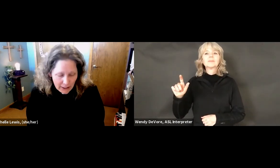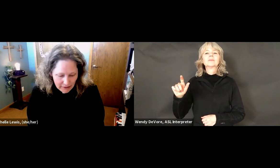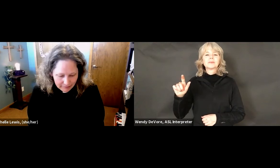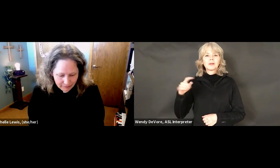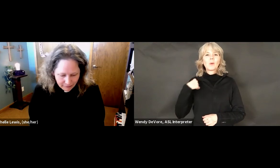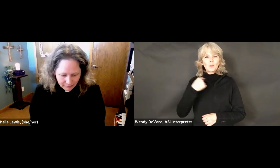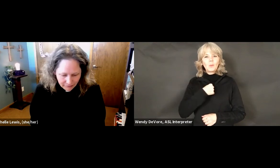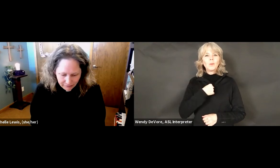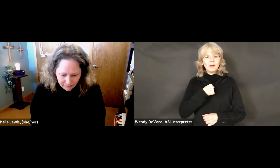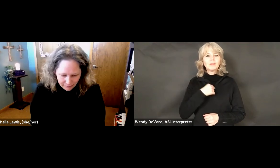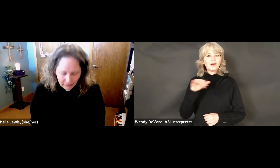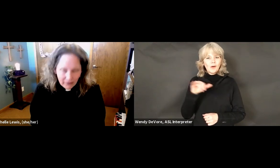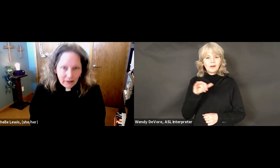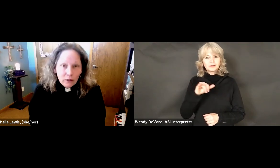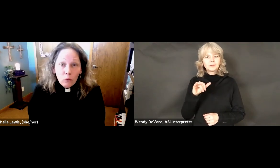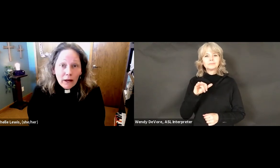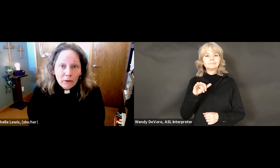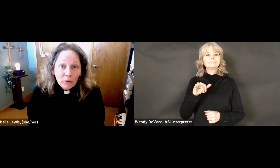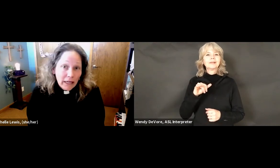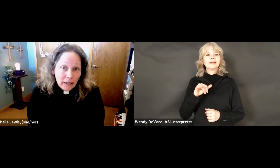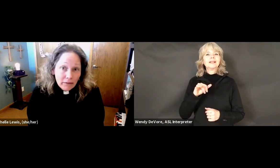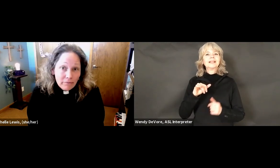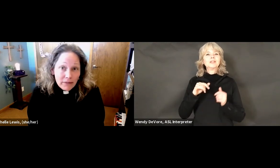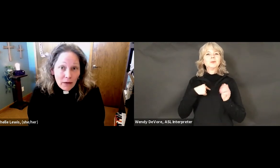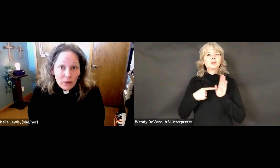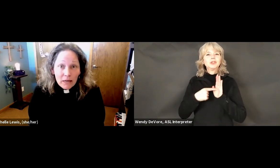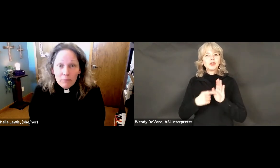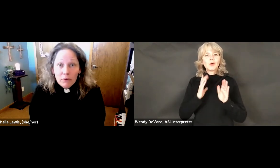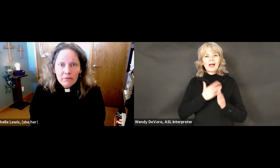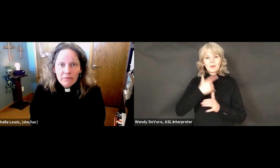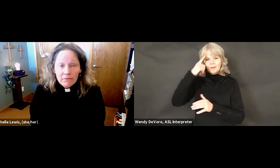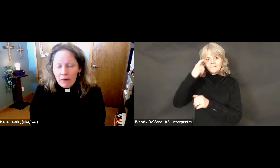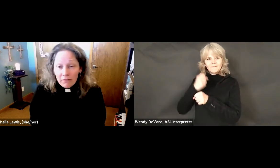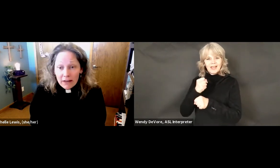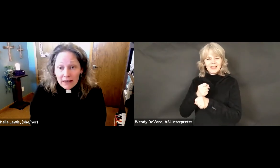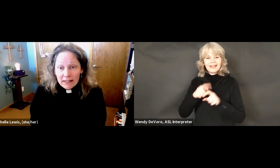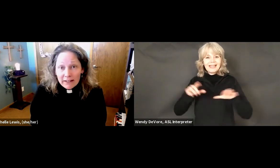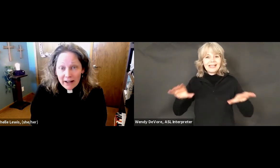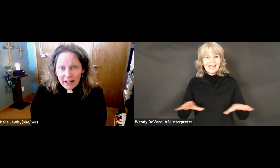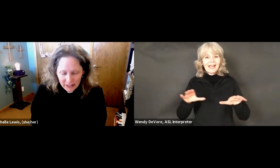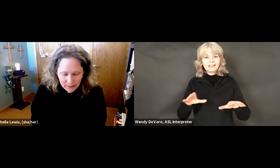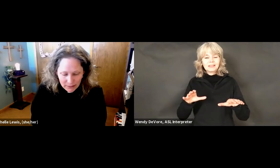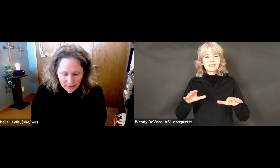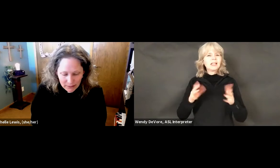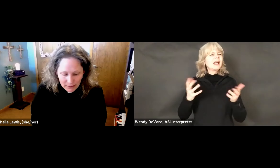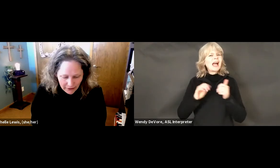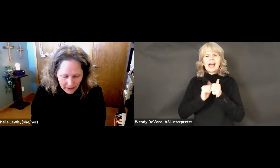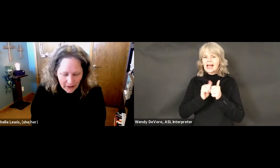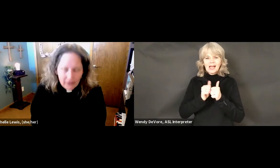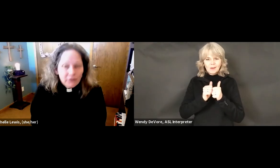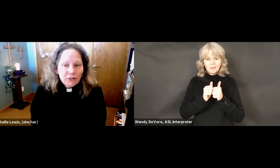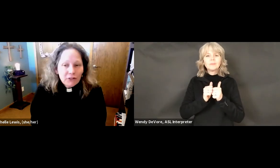action. And one way that we put our faith into action is by